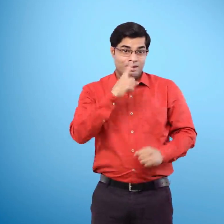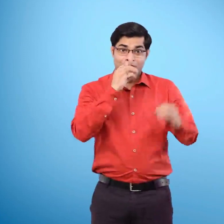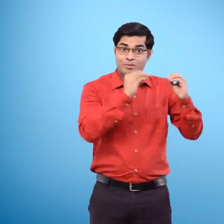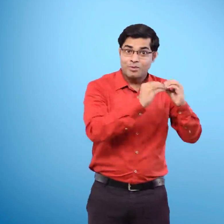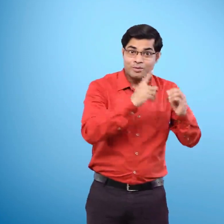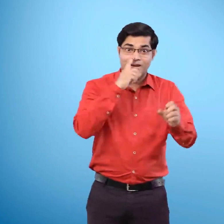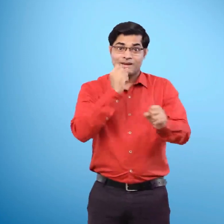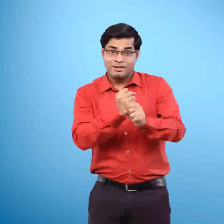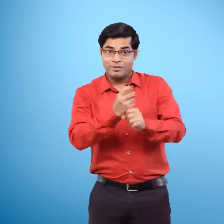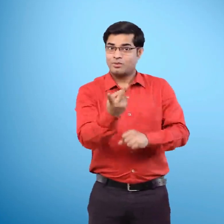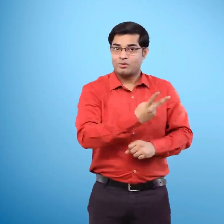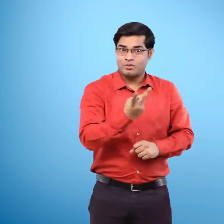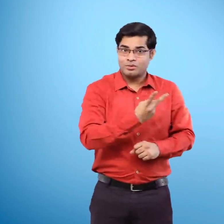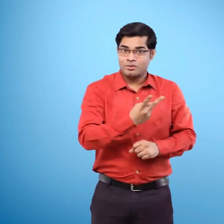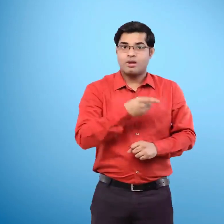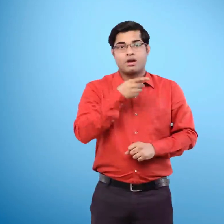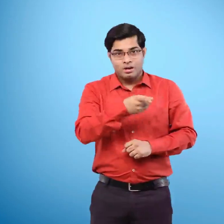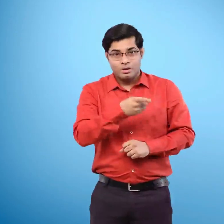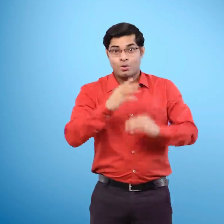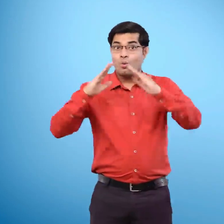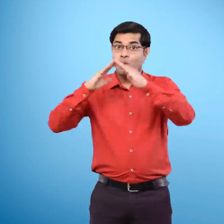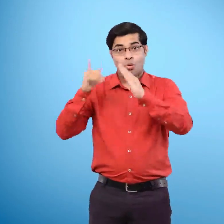On reaching home, they saw their mother's sari.